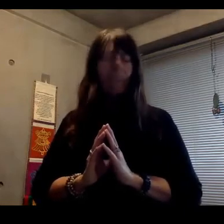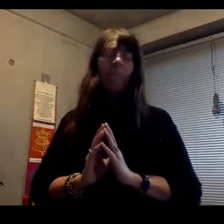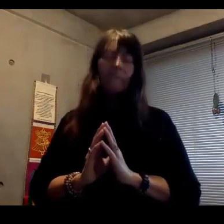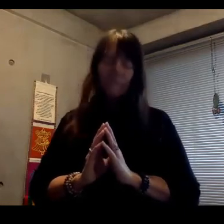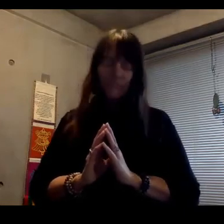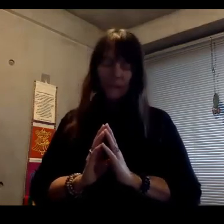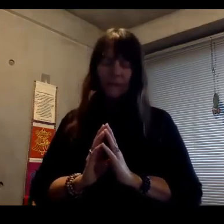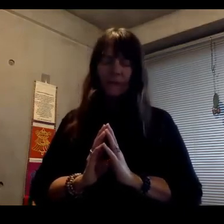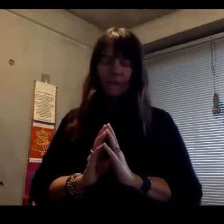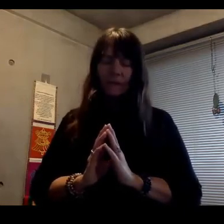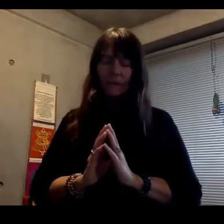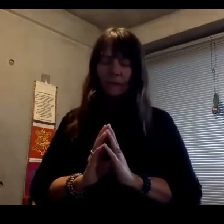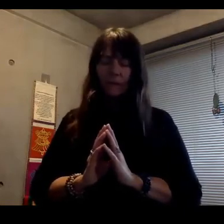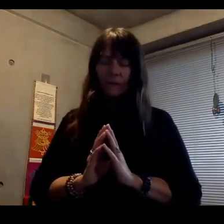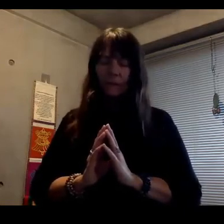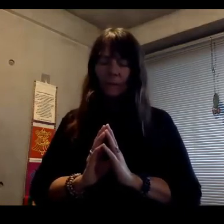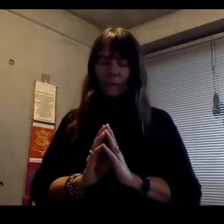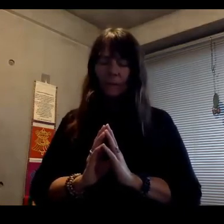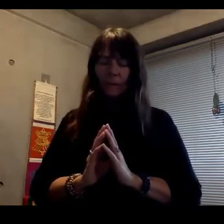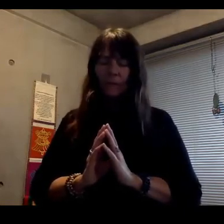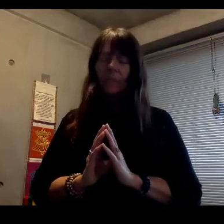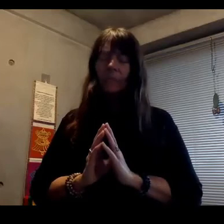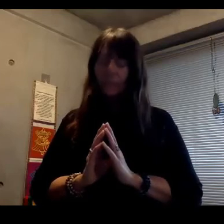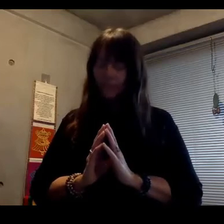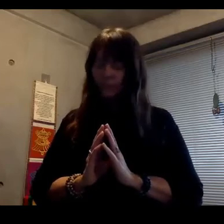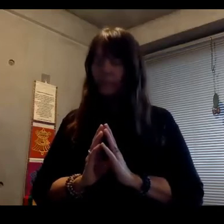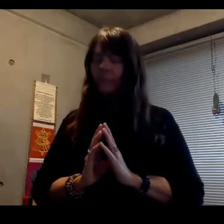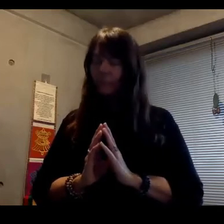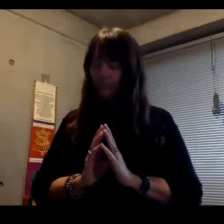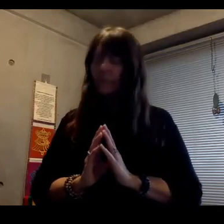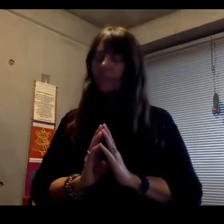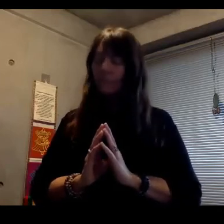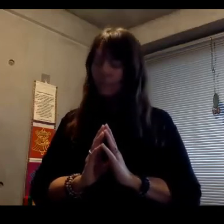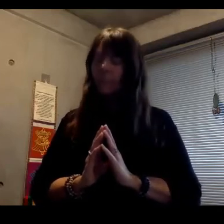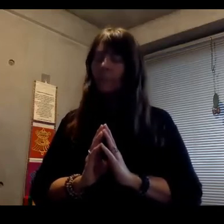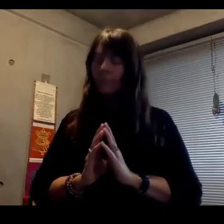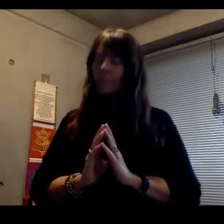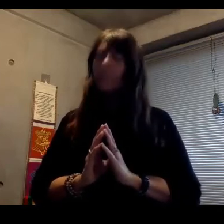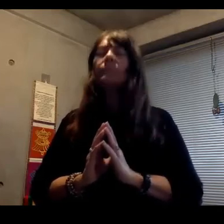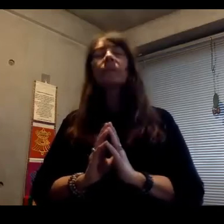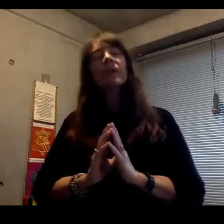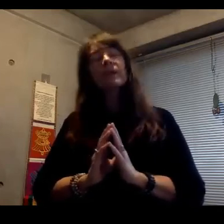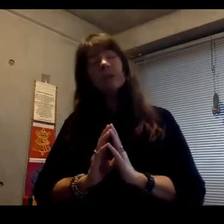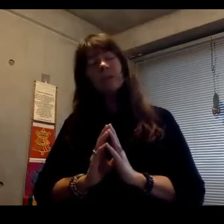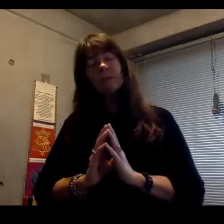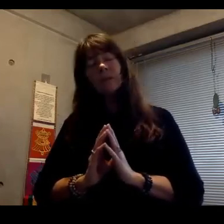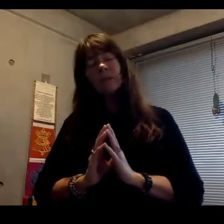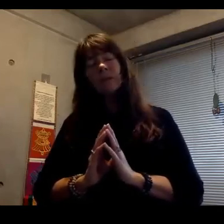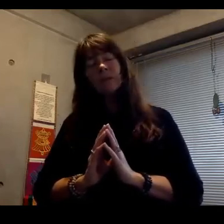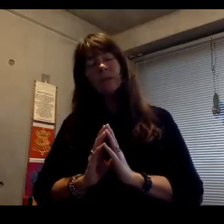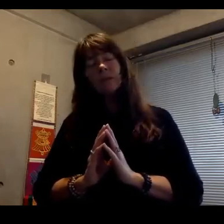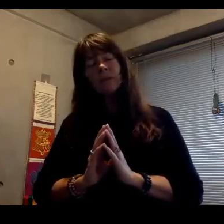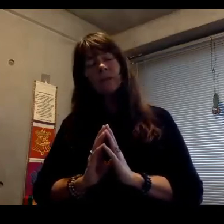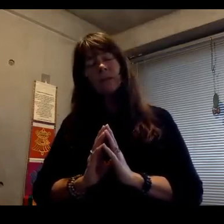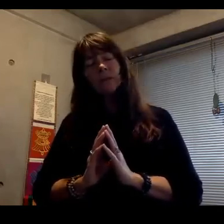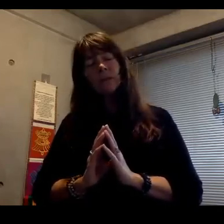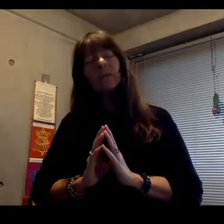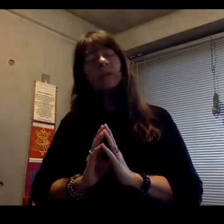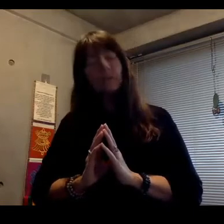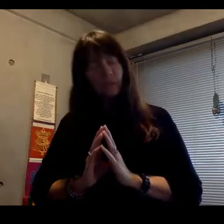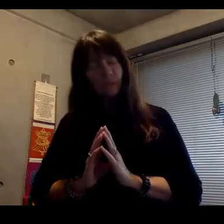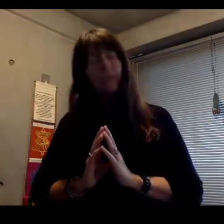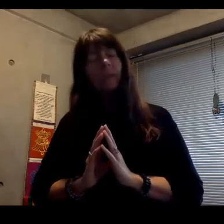and we're coming Yes, from a different place, let's say. Nobody's trying to put anybody down or yes, be in survival mode,